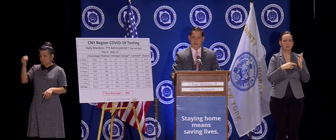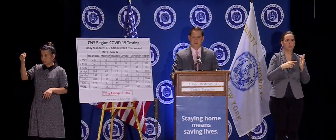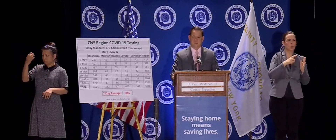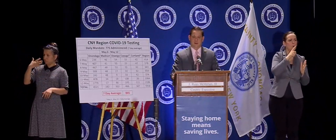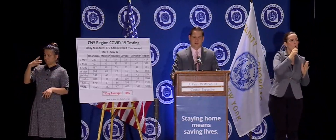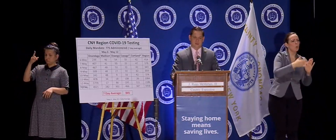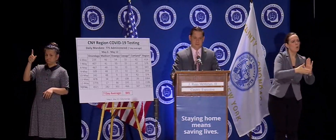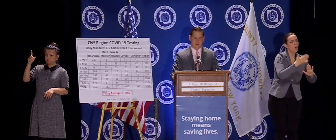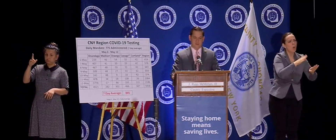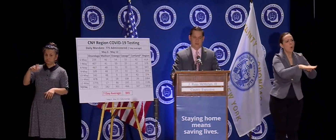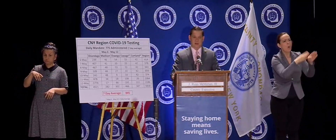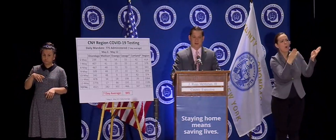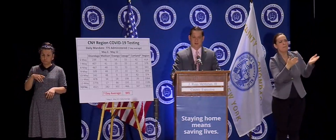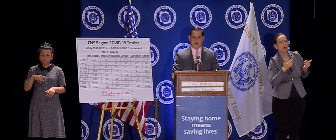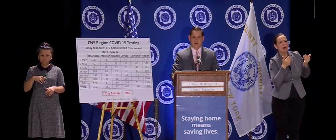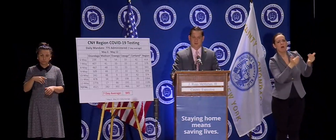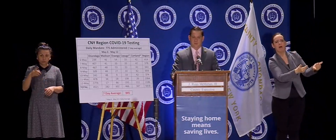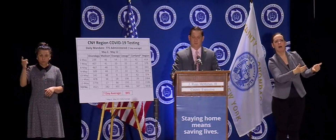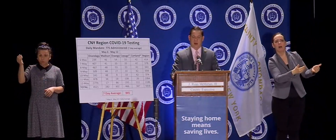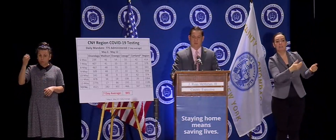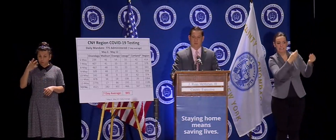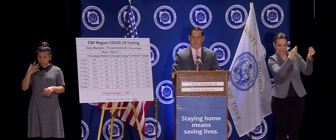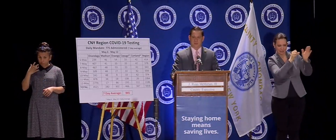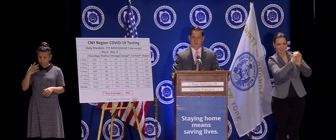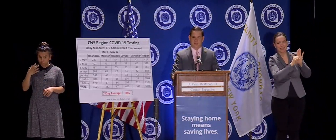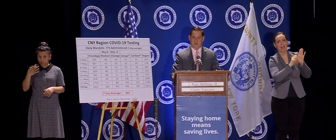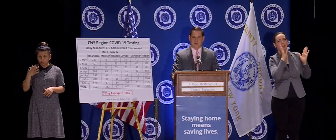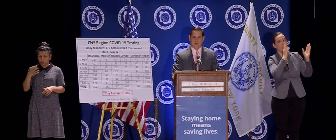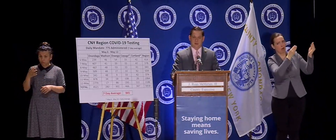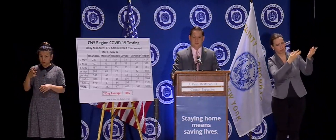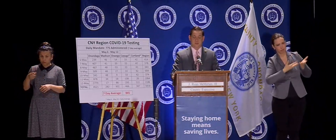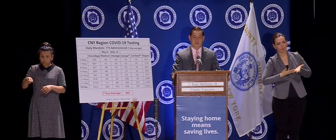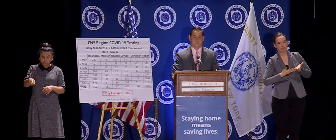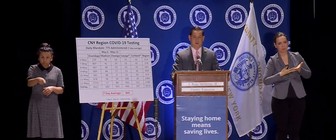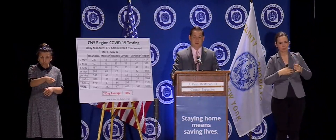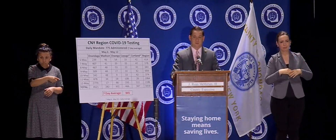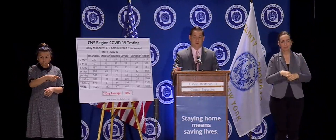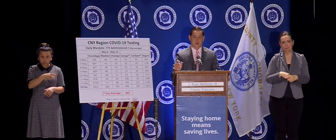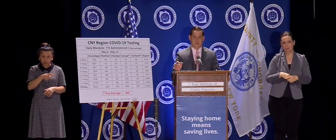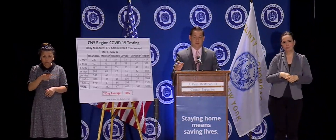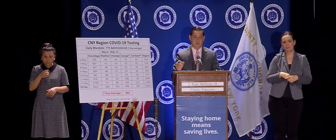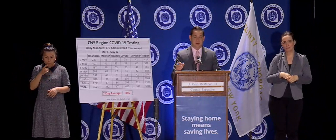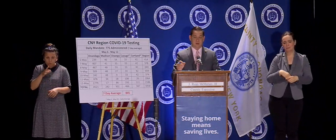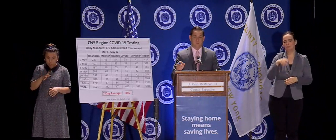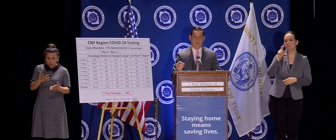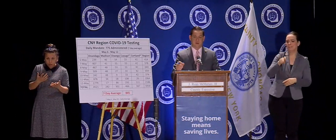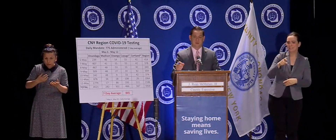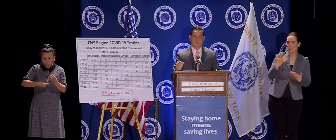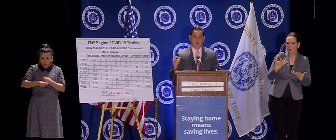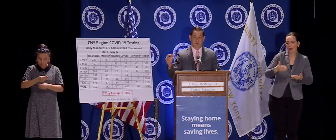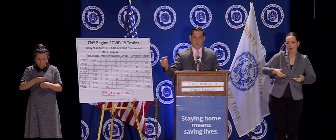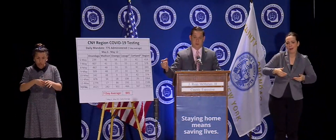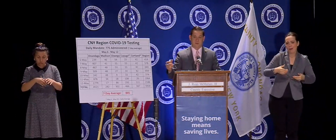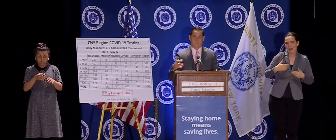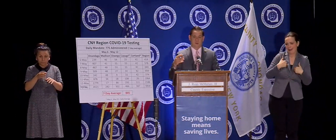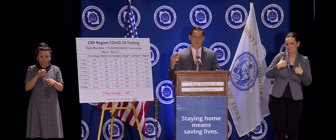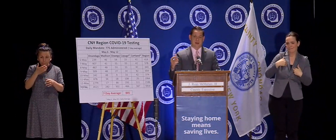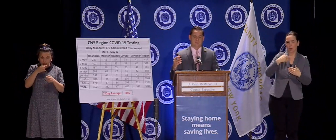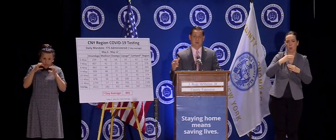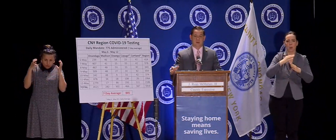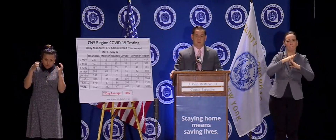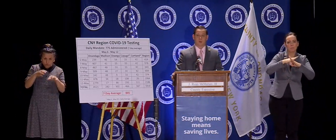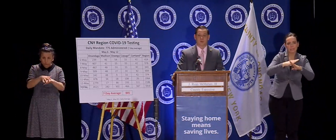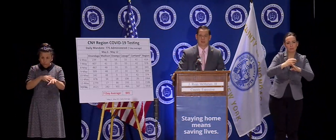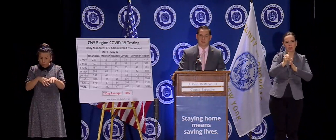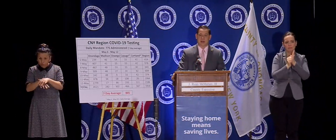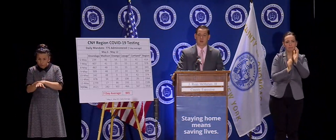things that are necessary, making sure that your proper PPE, specifically if you're in a medical field that's opening up for the first